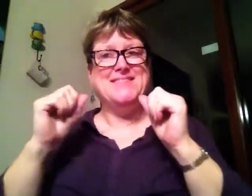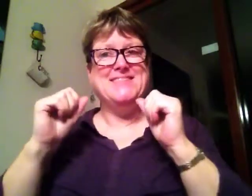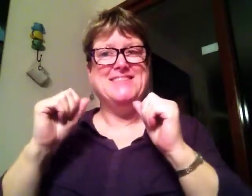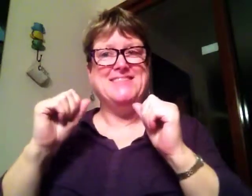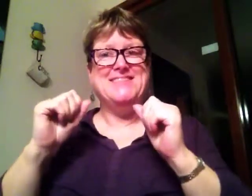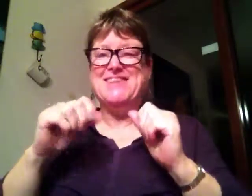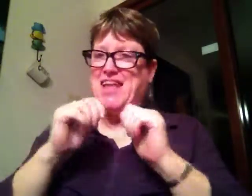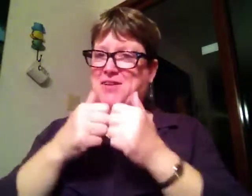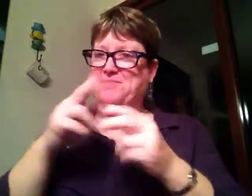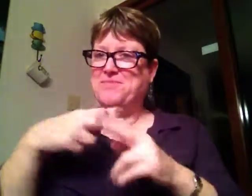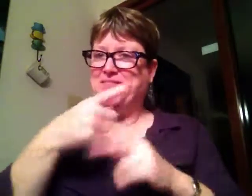Why did you come here?